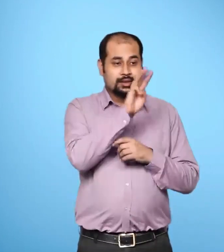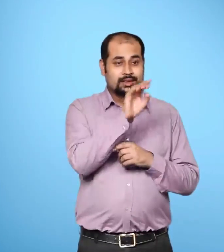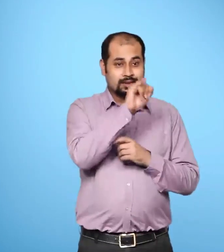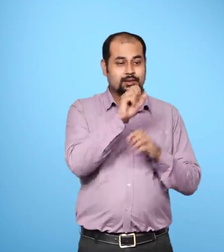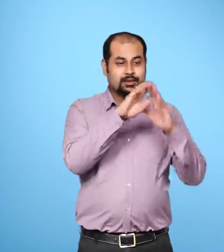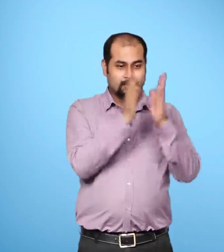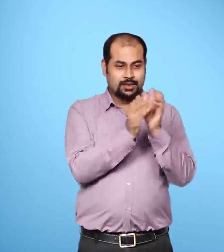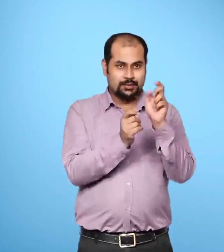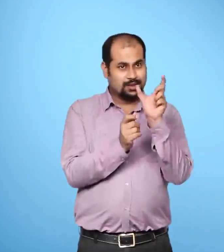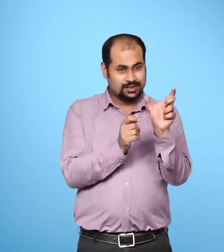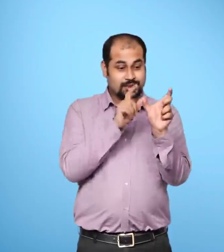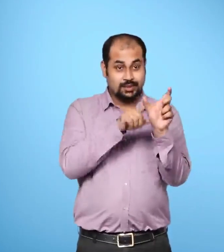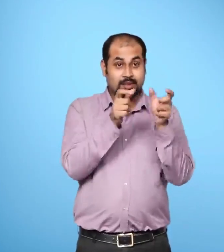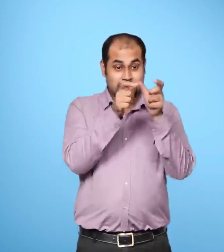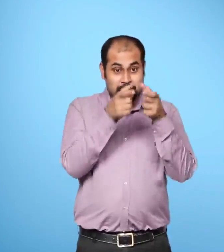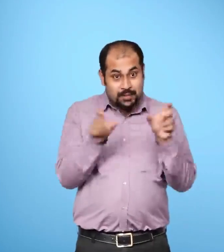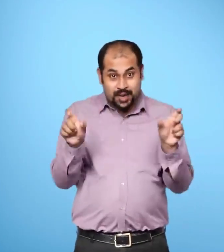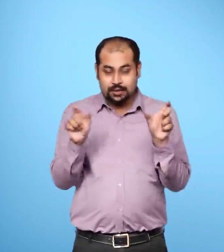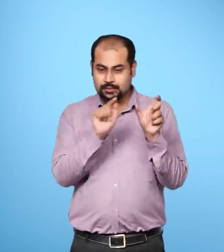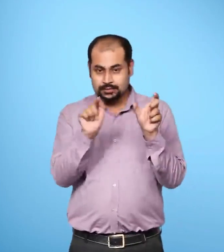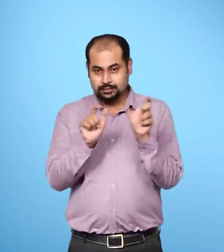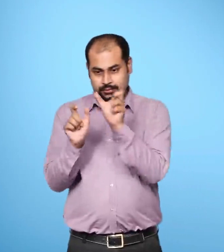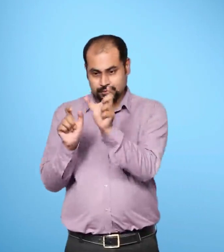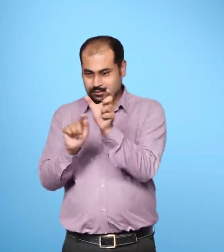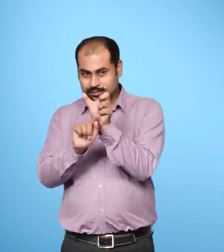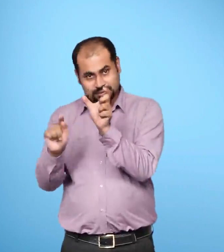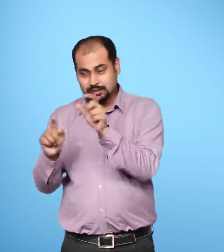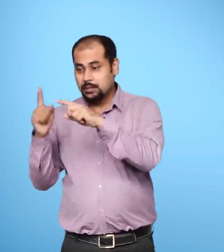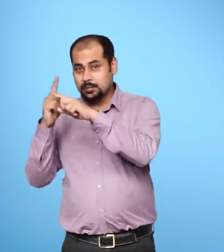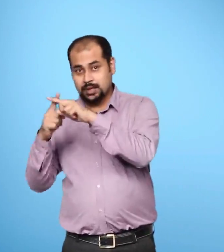36 is equal to dash plus dash.